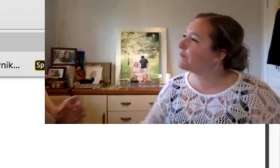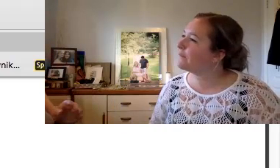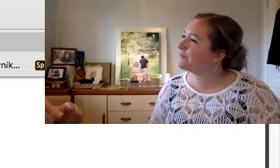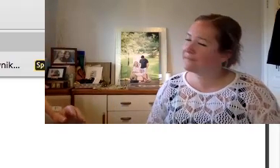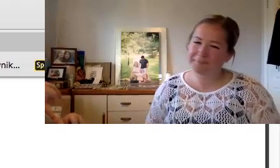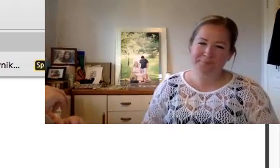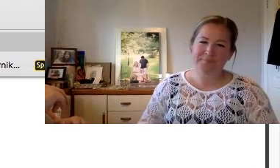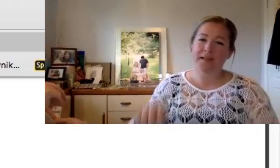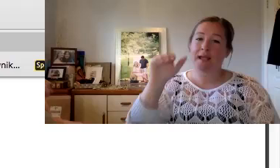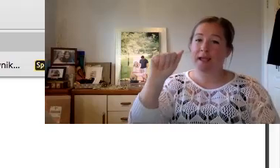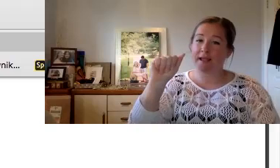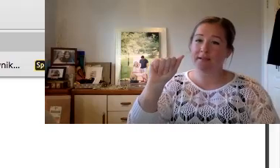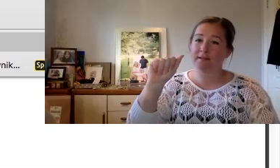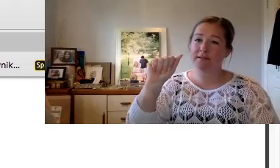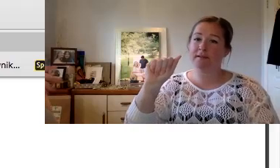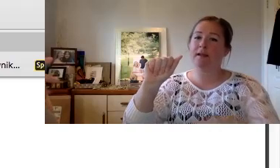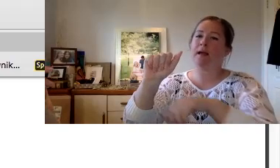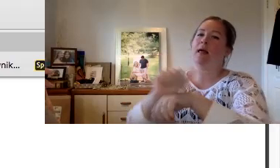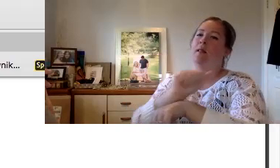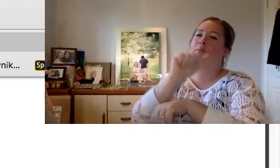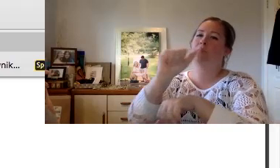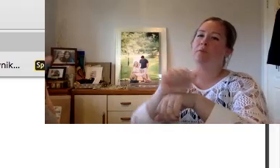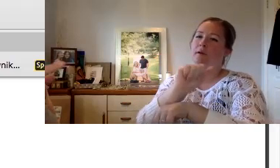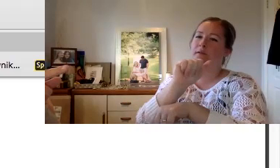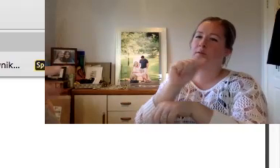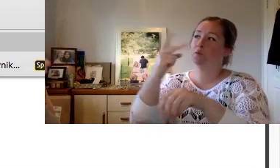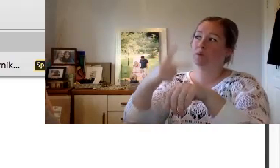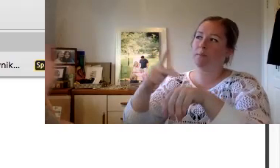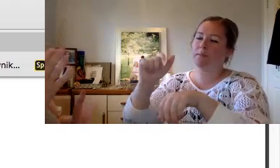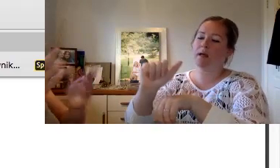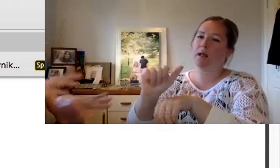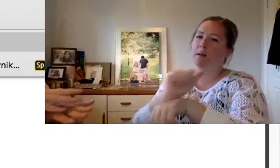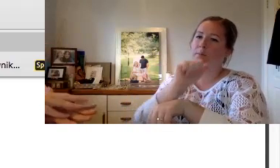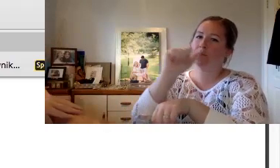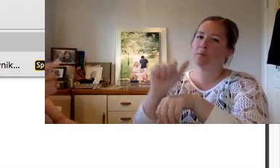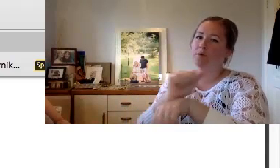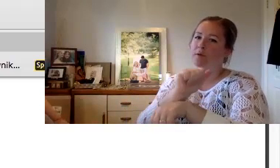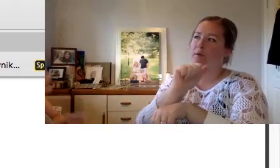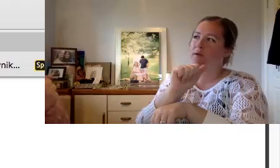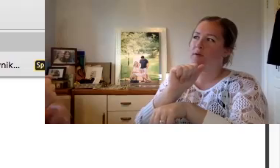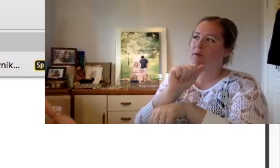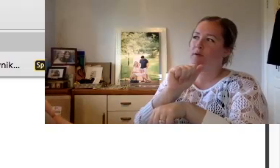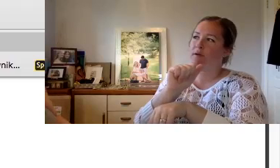Map. Alex wanted to follow a map, but we're going to do an alphabetical order.